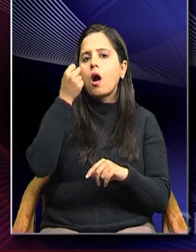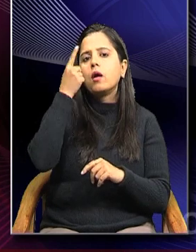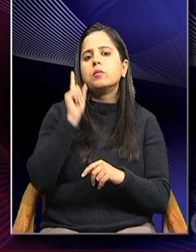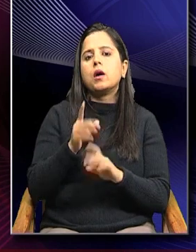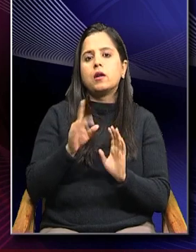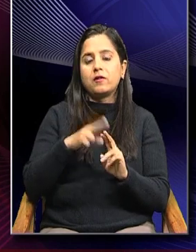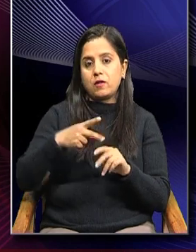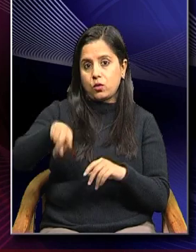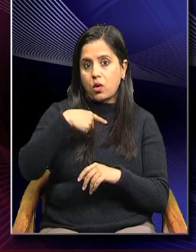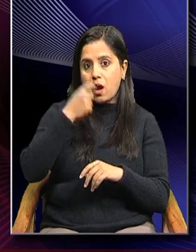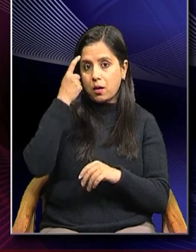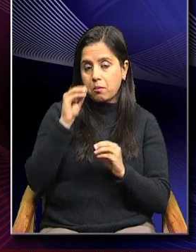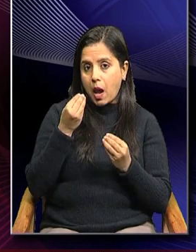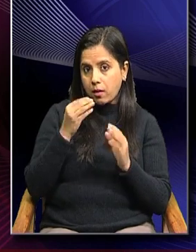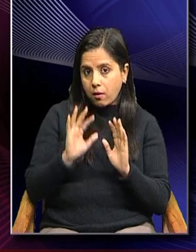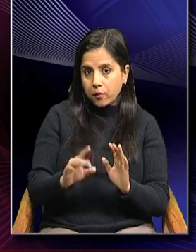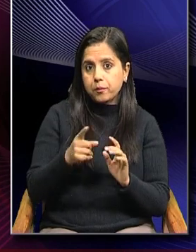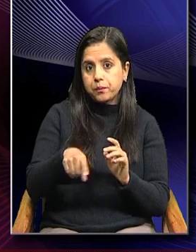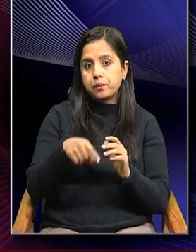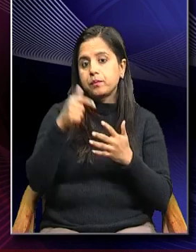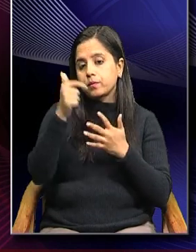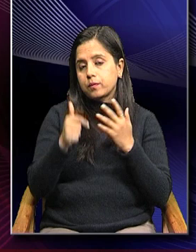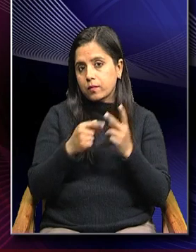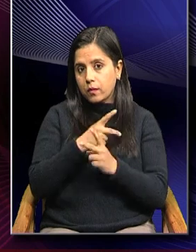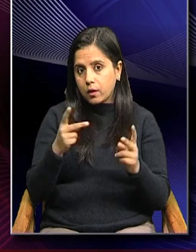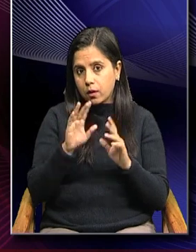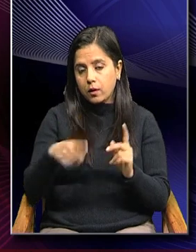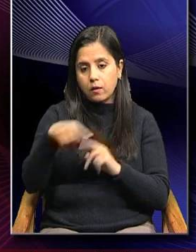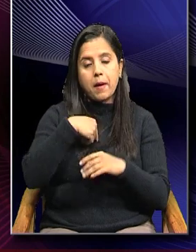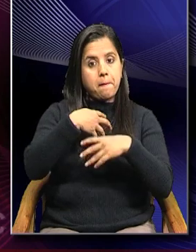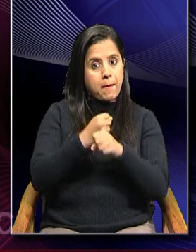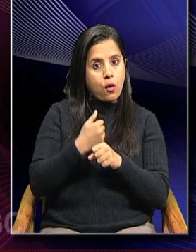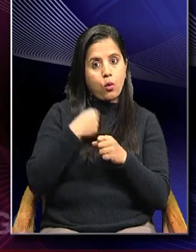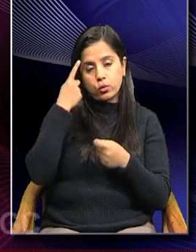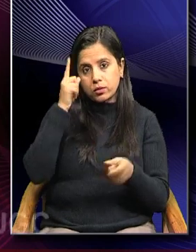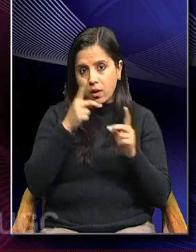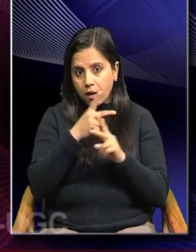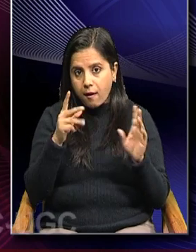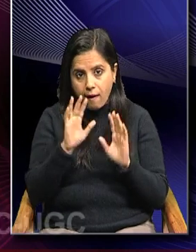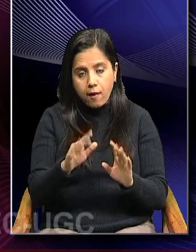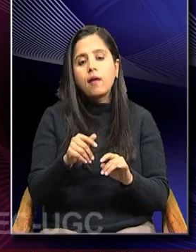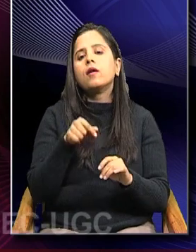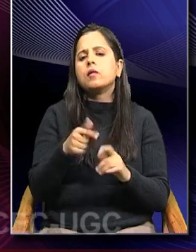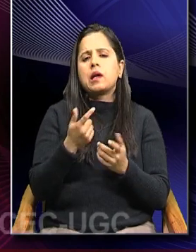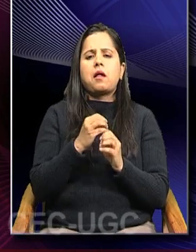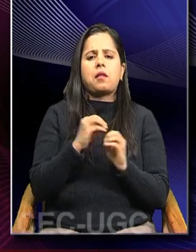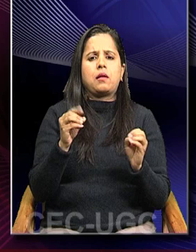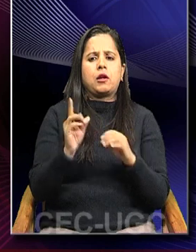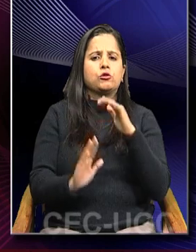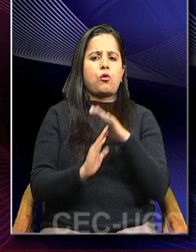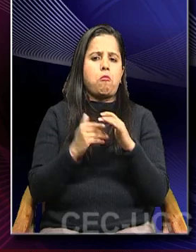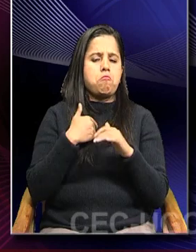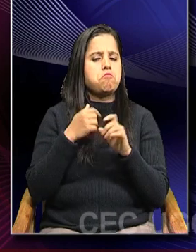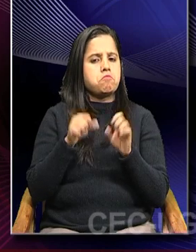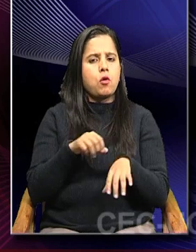we have a better understanding of these components and we formulate our strategies according to that, there is nothing which can stop us